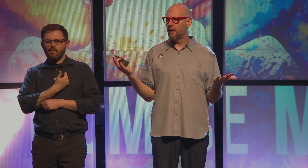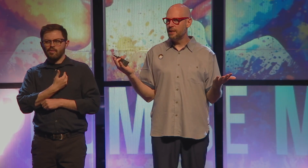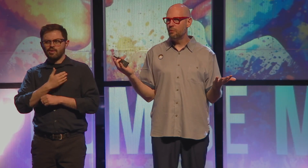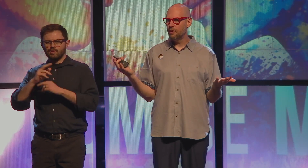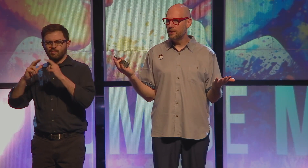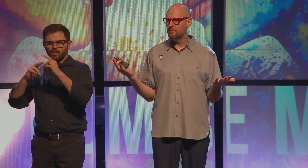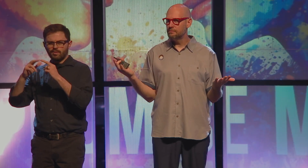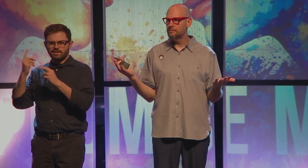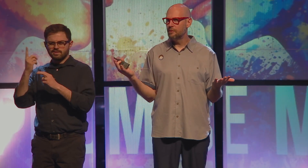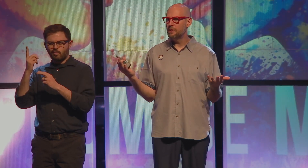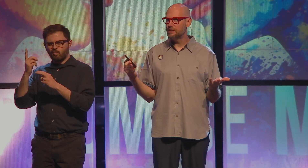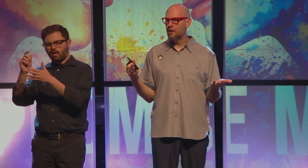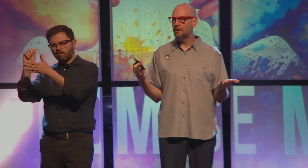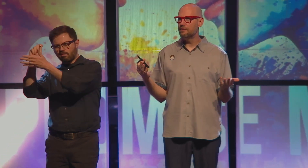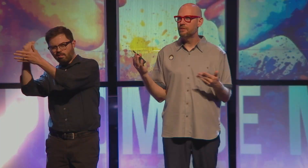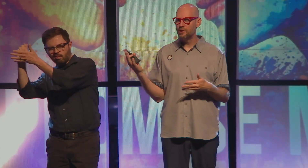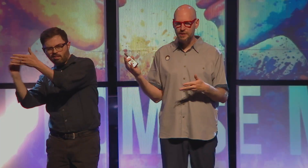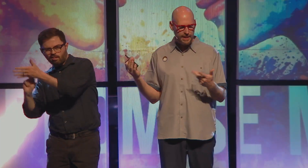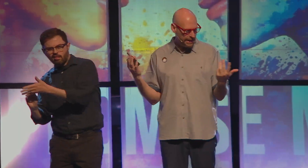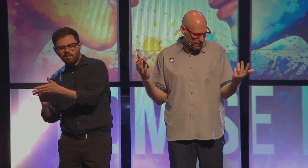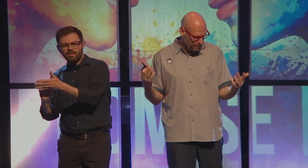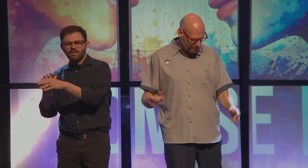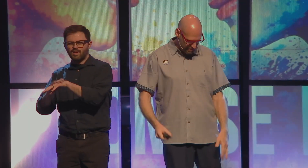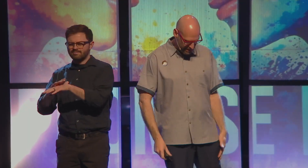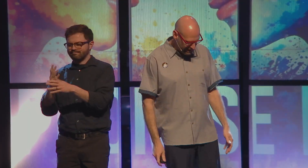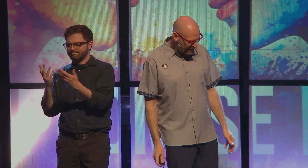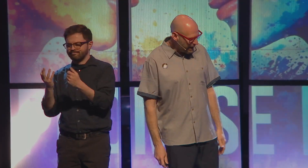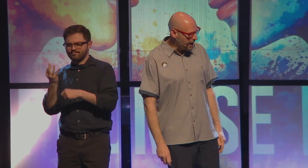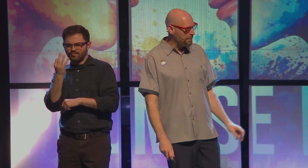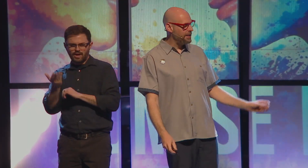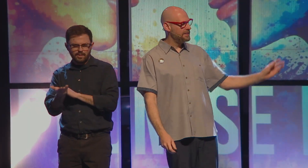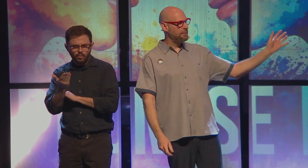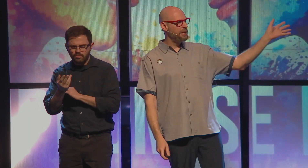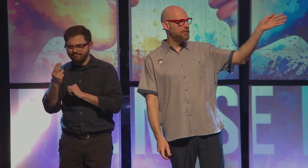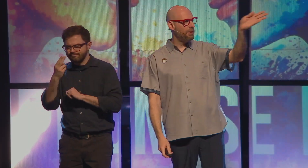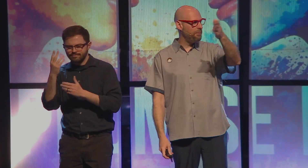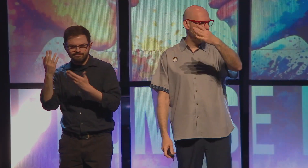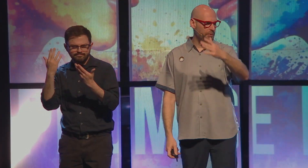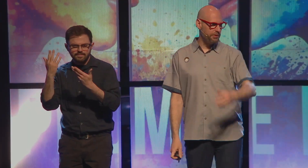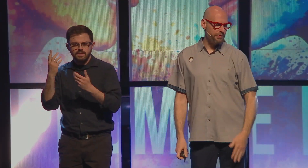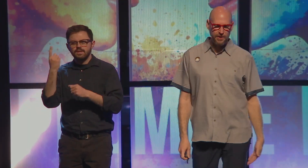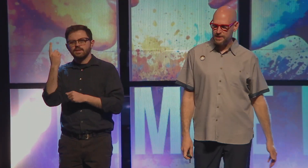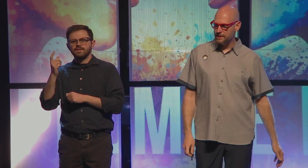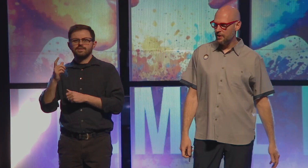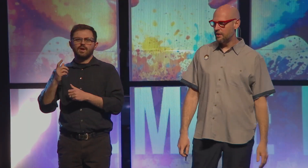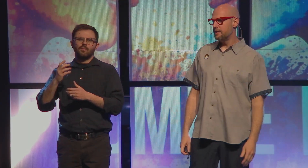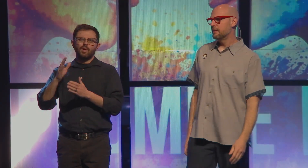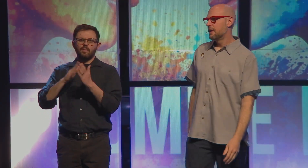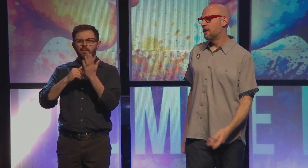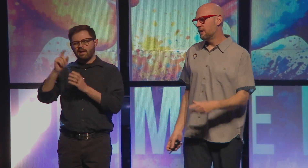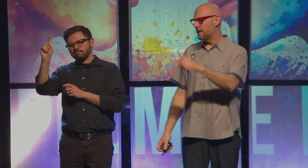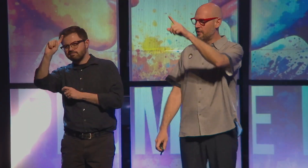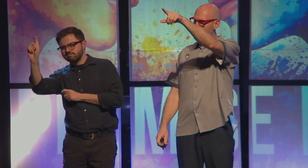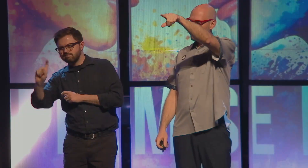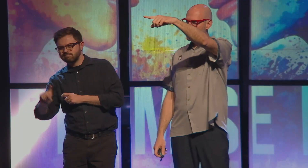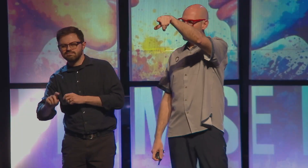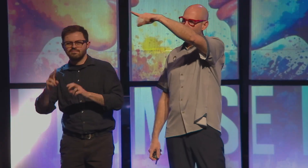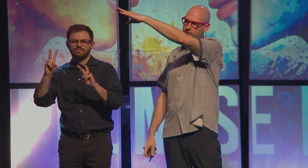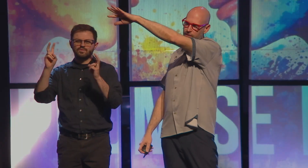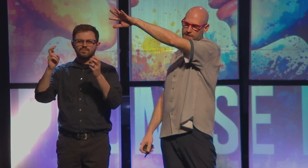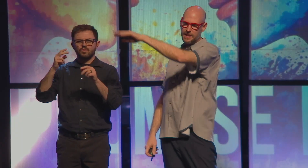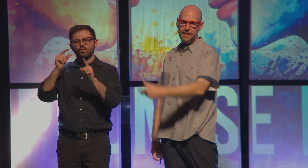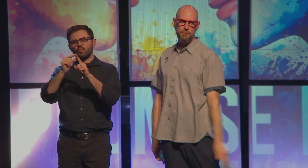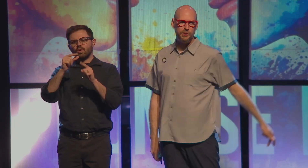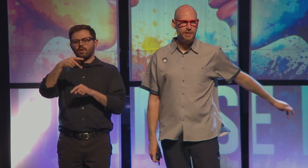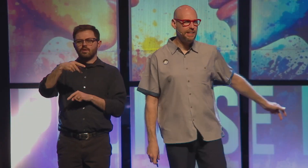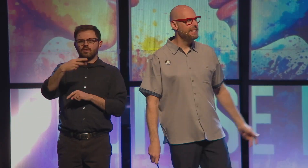was it Friday morning when we saw it? Thursday? I don't remember. And somebody had spray painted the word Pharisee on it, on the front door